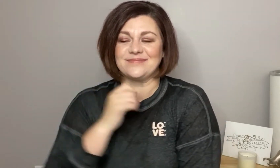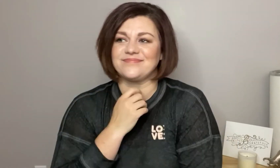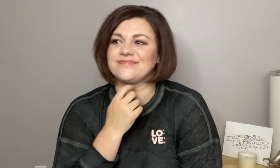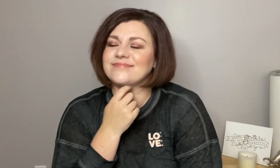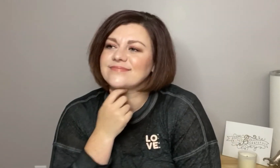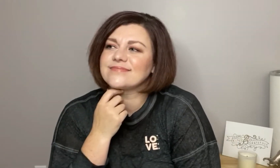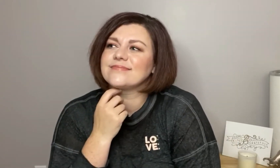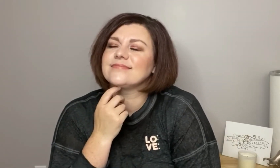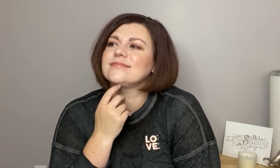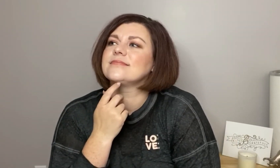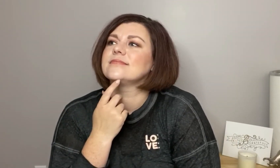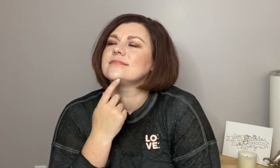palettes.